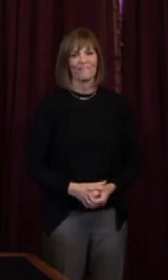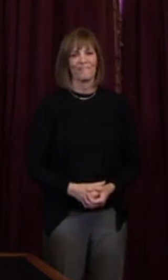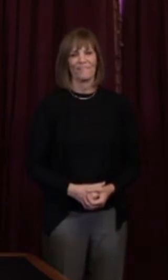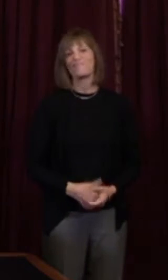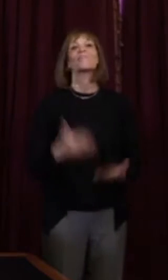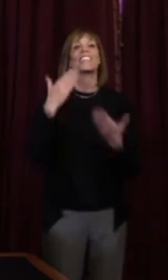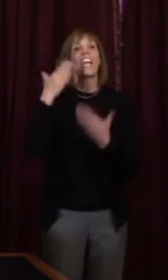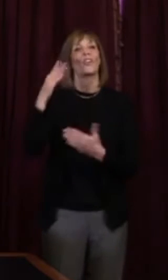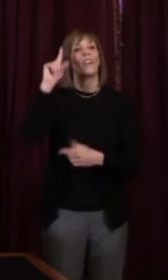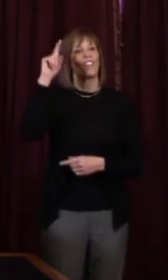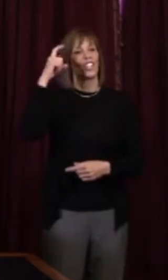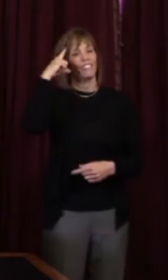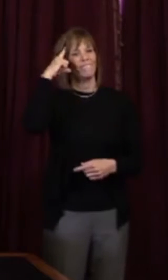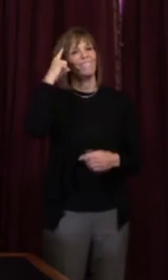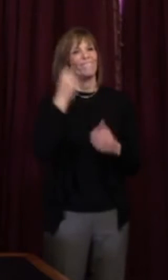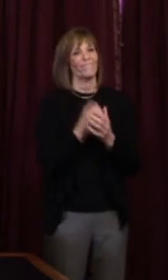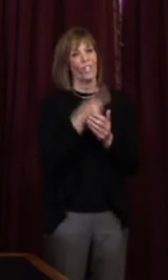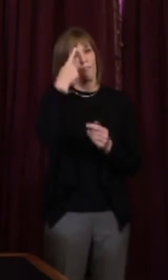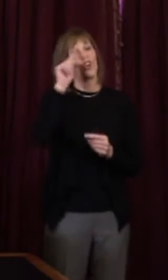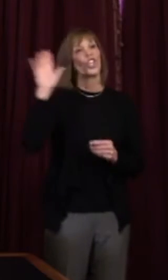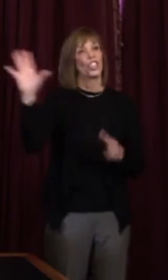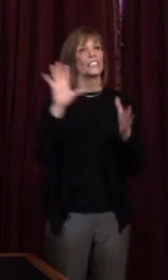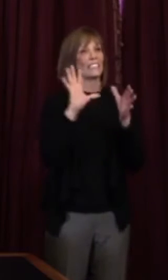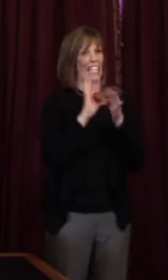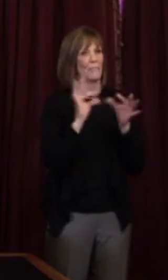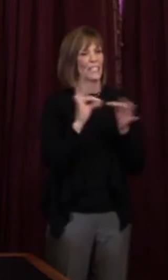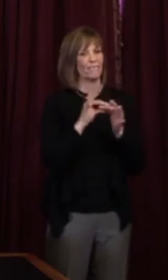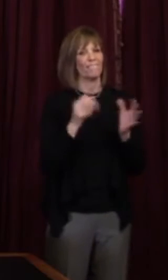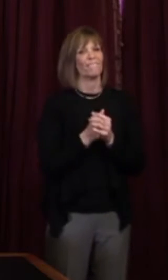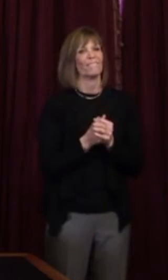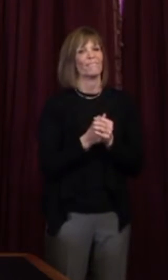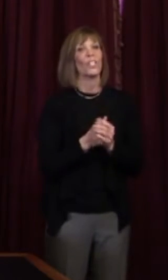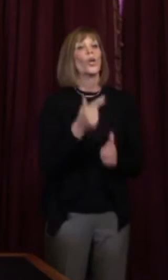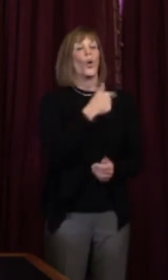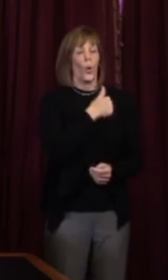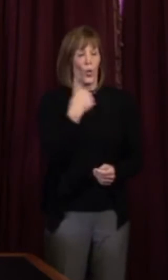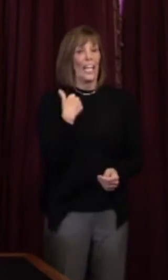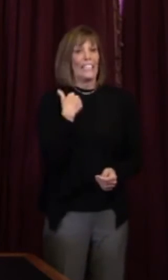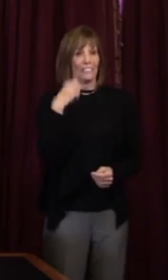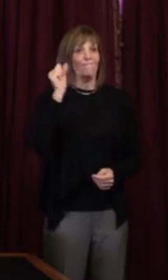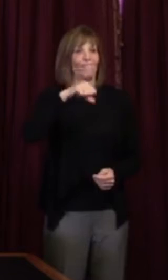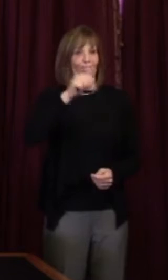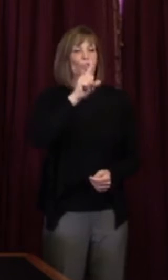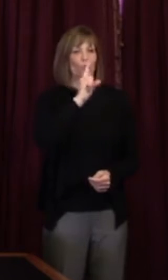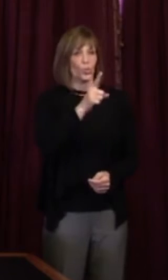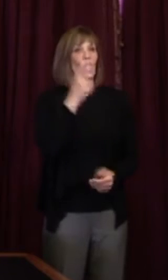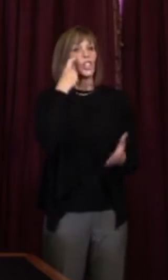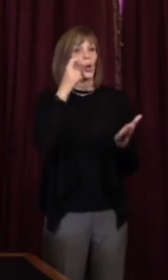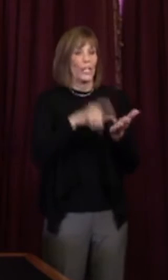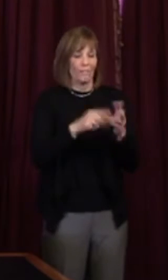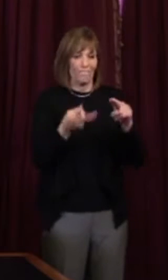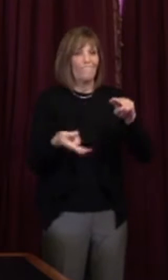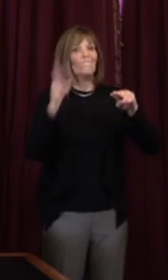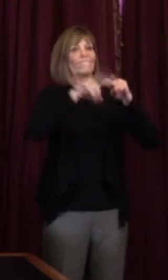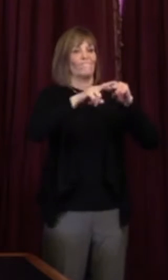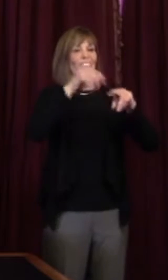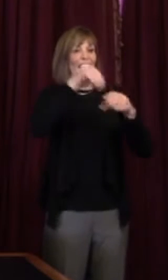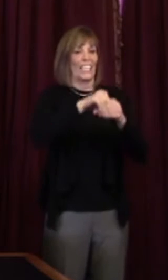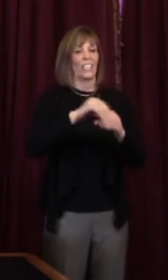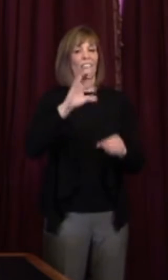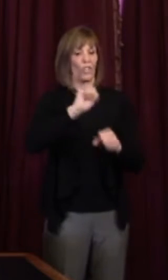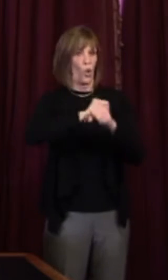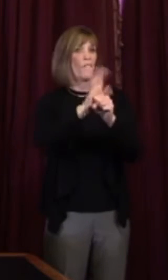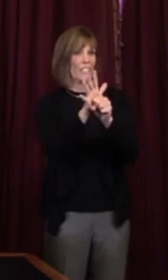Thank you, Governor, for that statement. While we are experiencing significant surges in